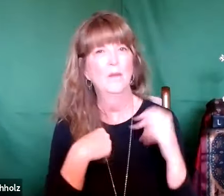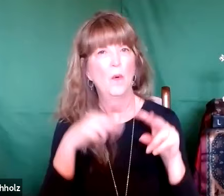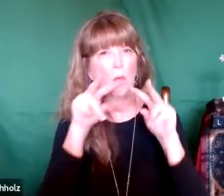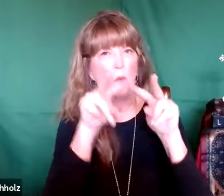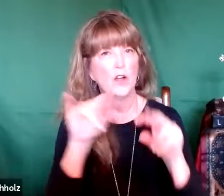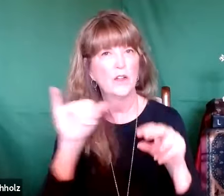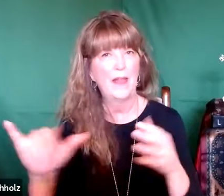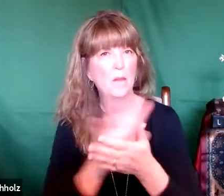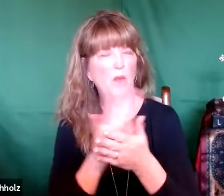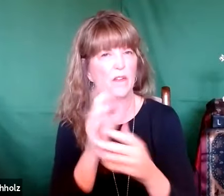Have any of you seen it?